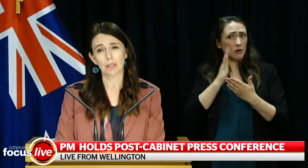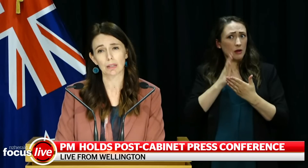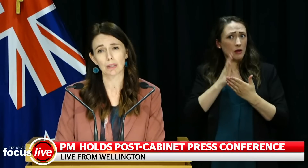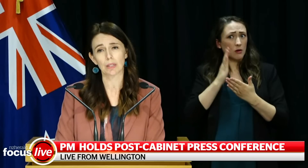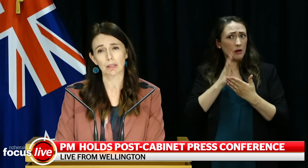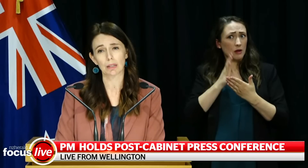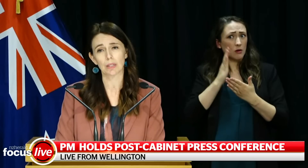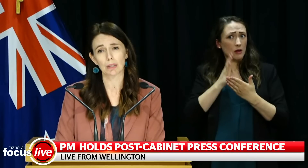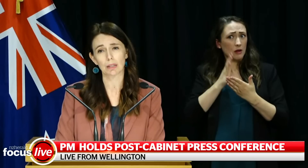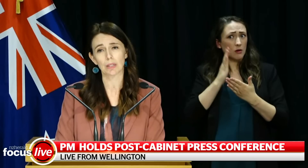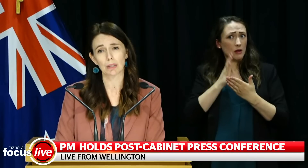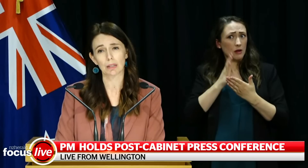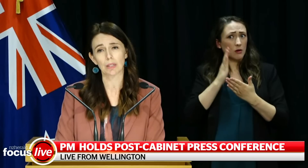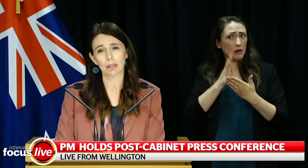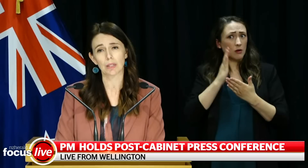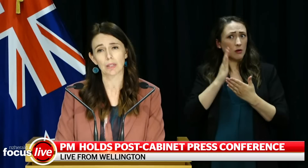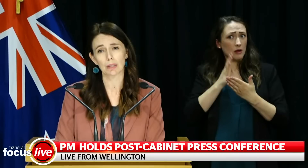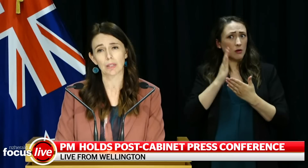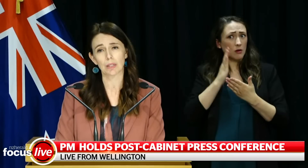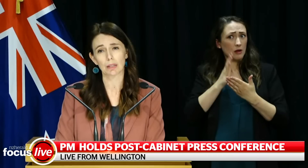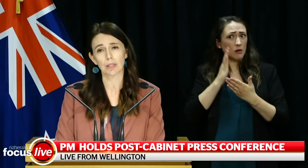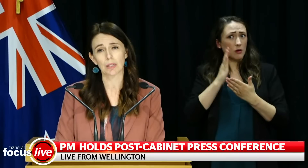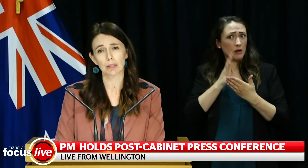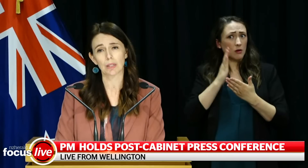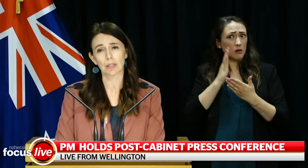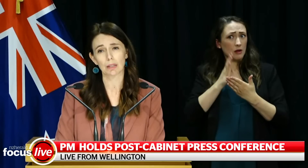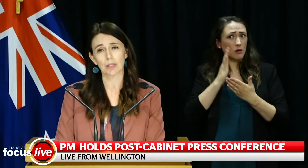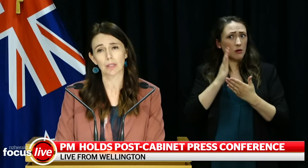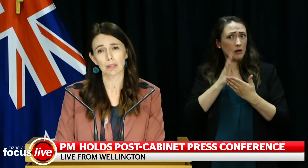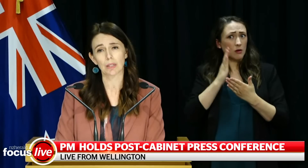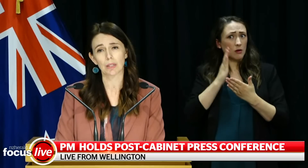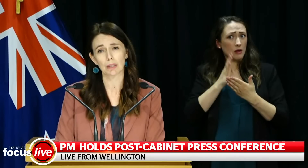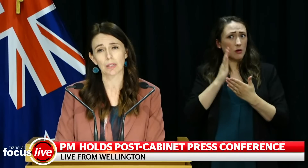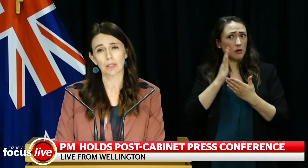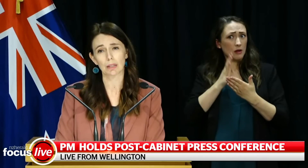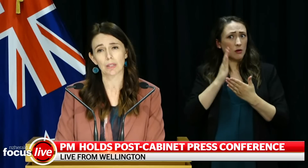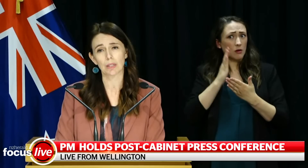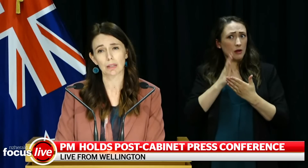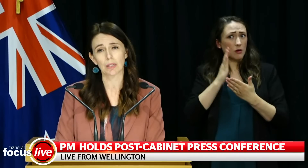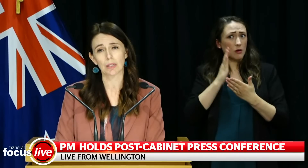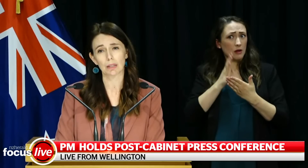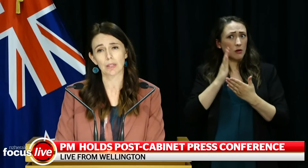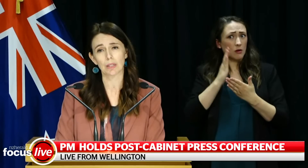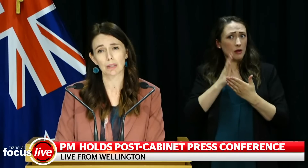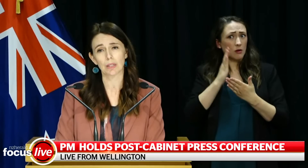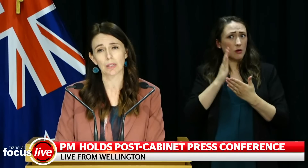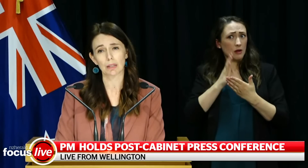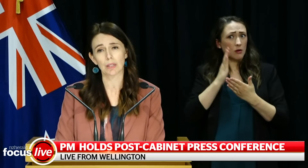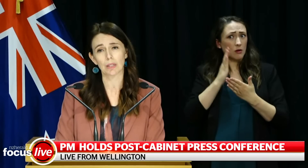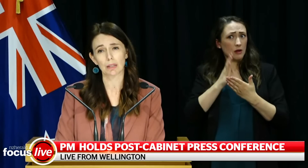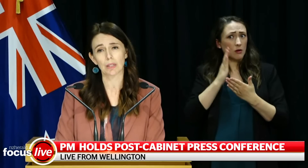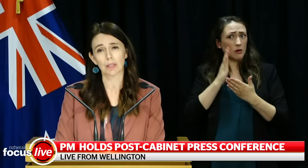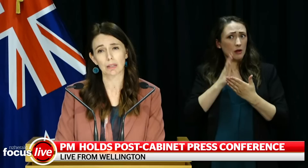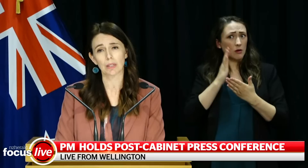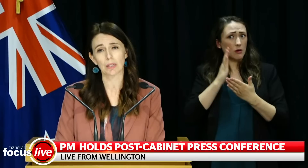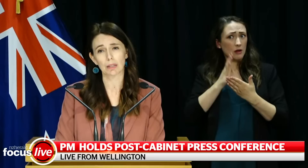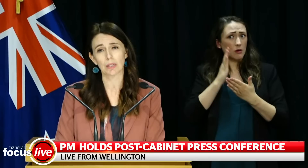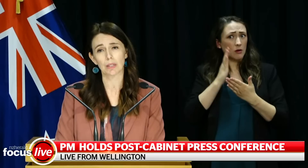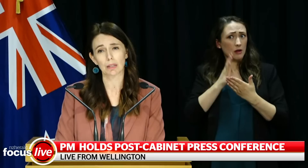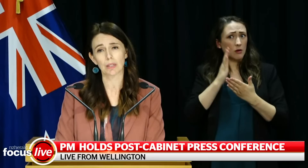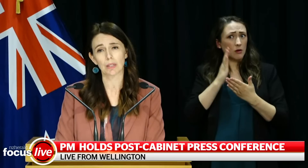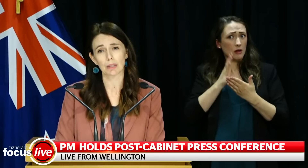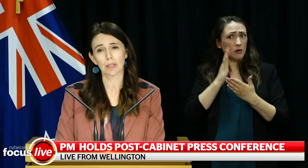with Safe Travel. The second way... In Ukraine. Obviously, at any given time, we have a large number, but